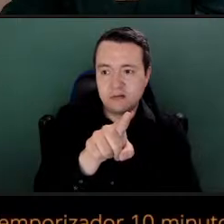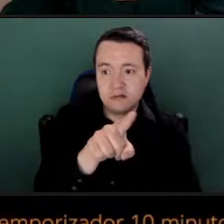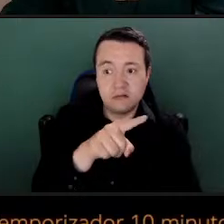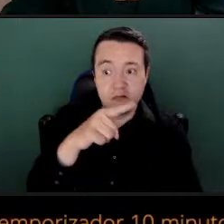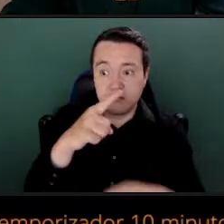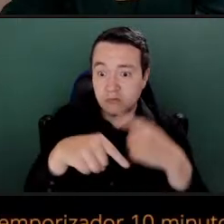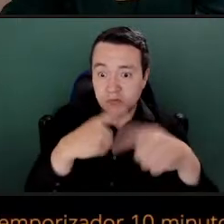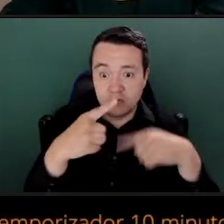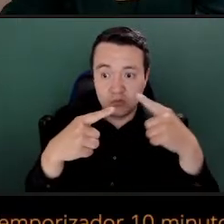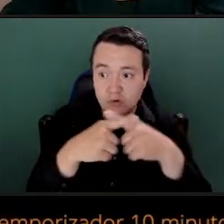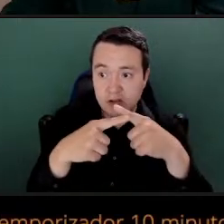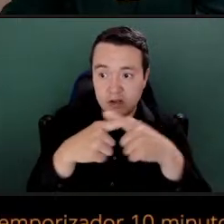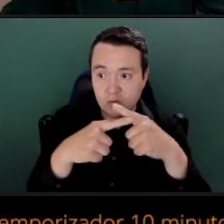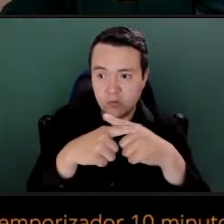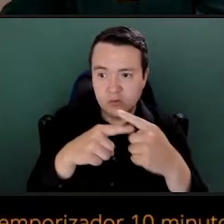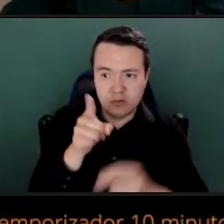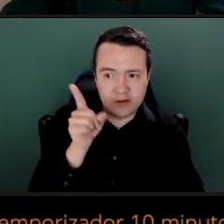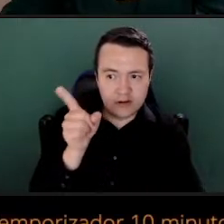is